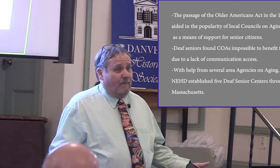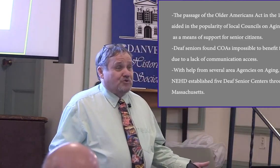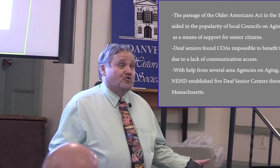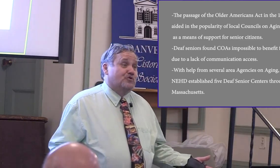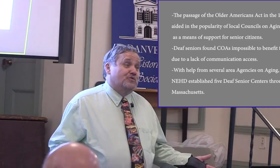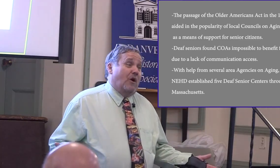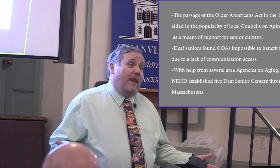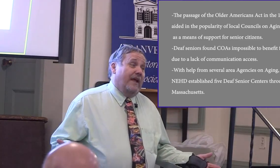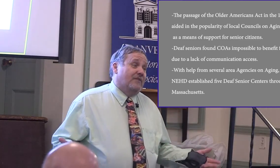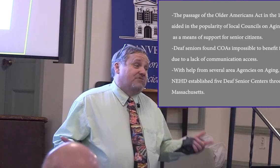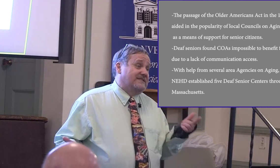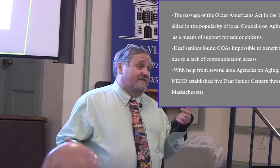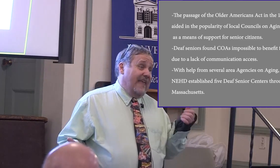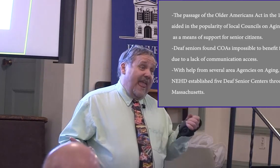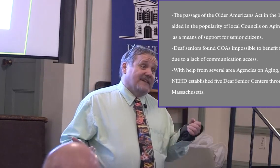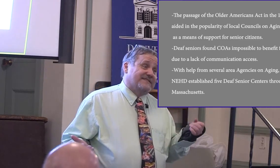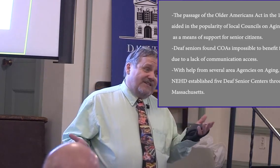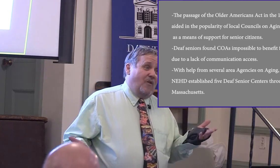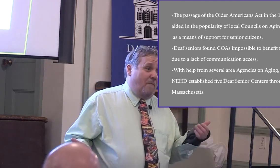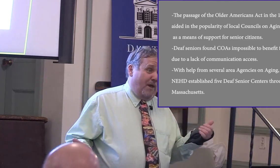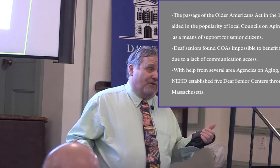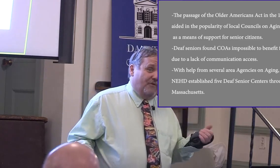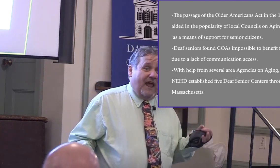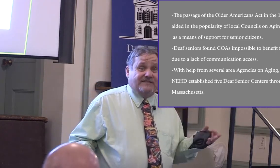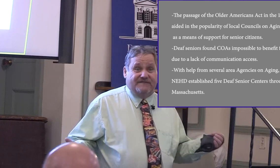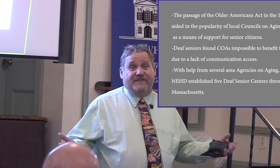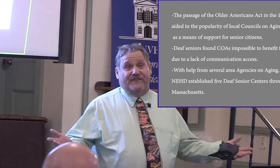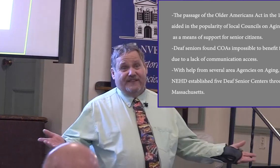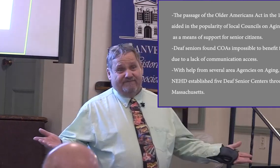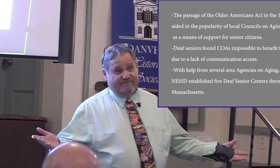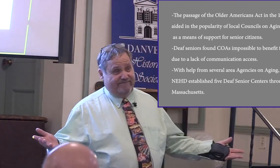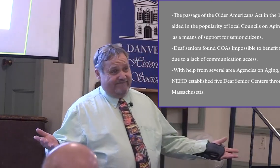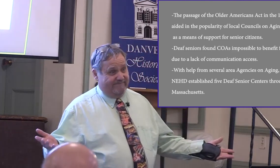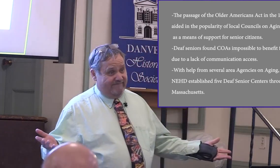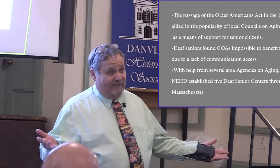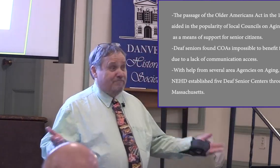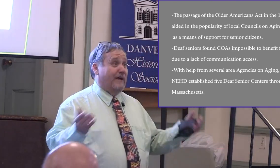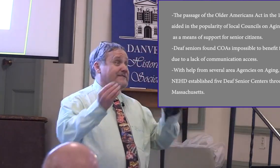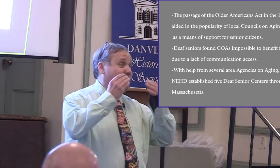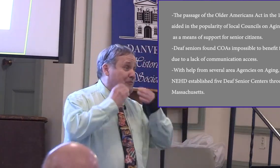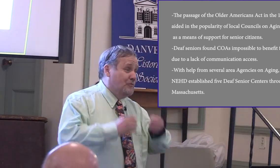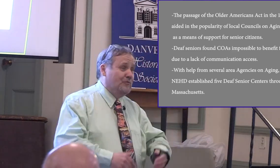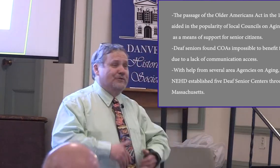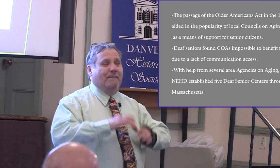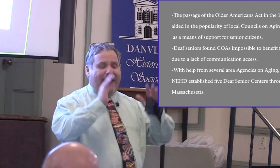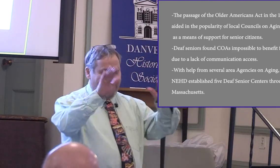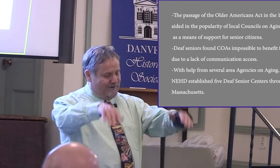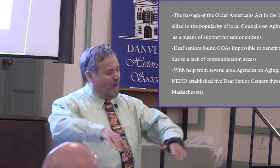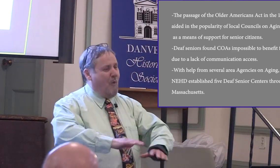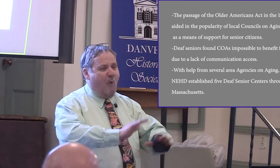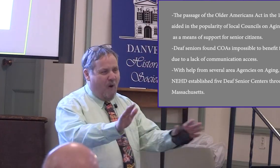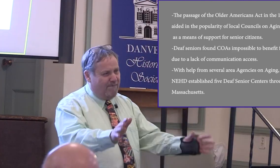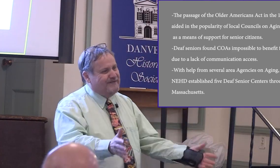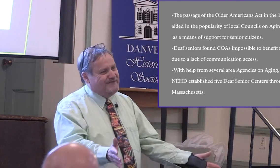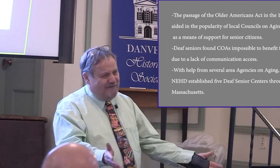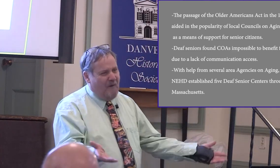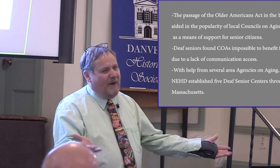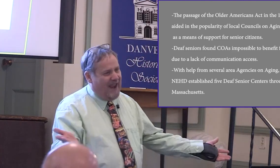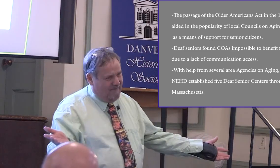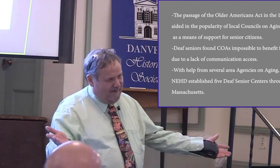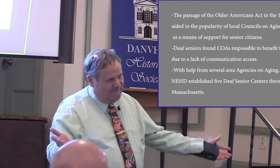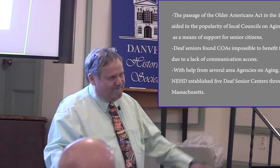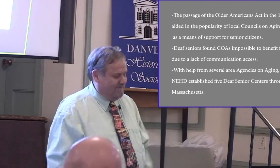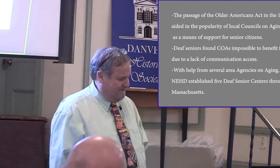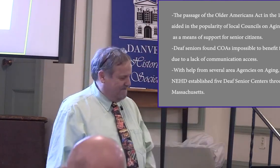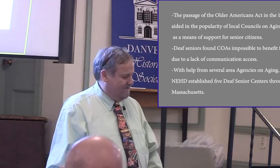I'm sure we all like the price of gas a lot better in 1950. Price of food, I mean, I could go on, but you know